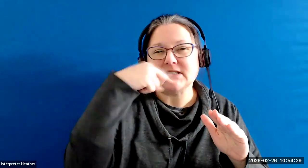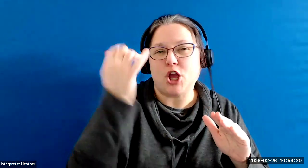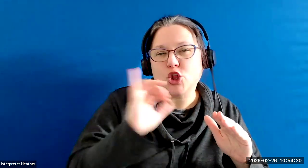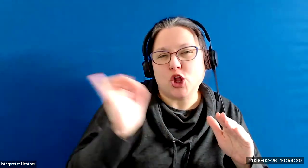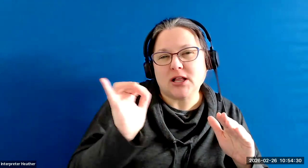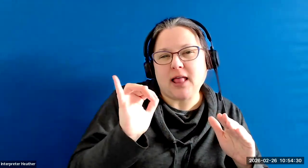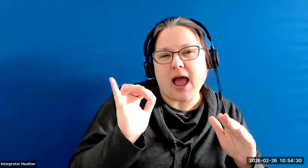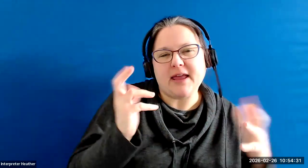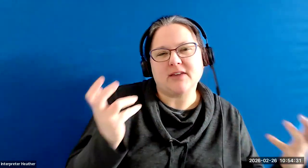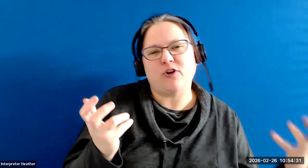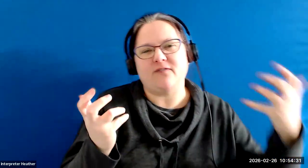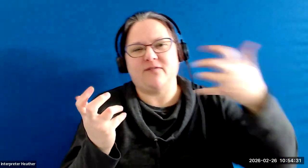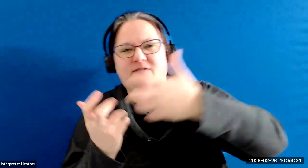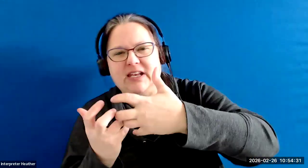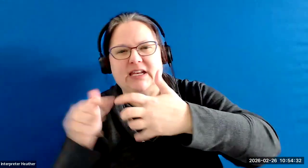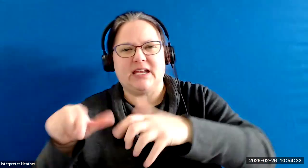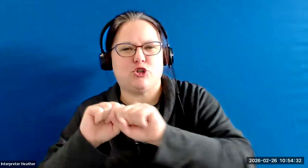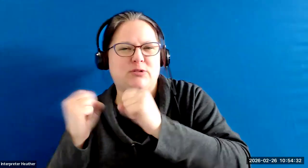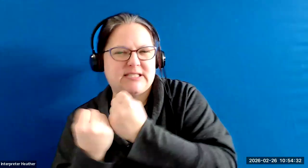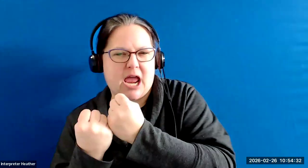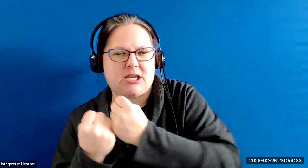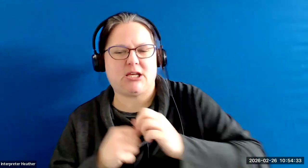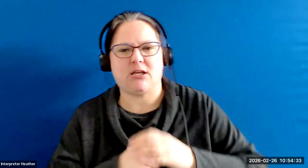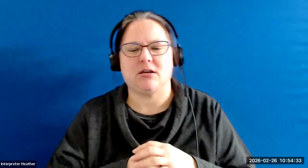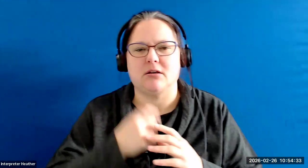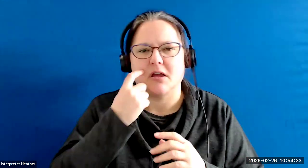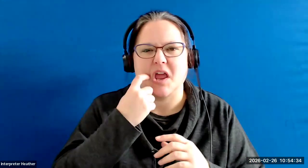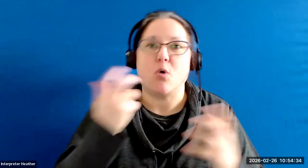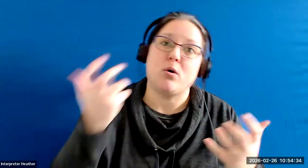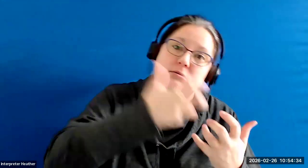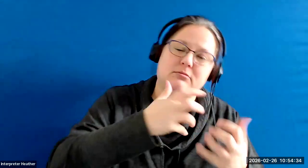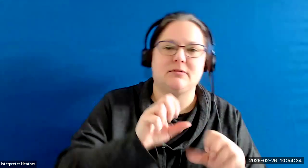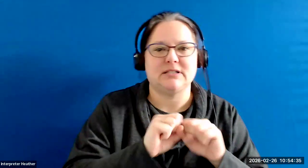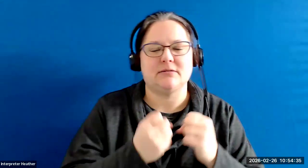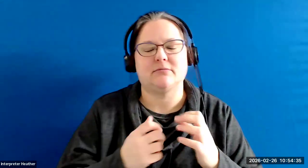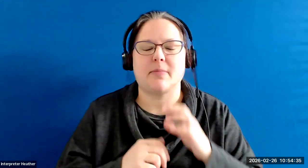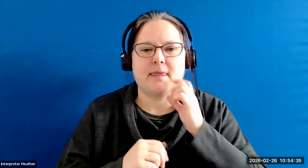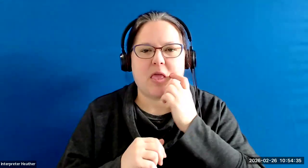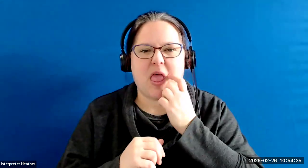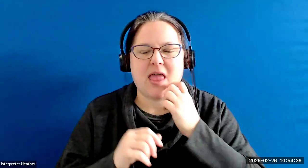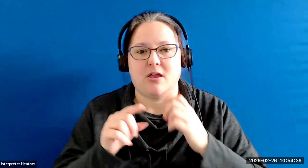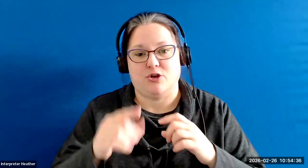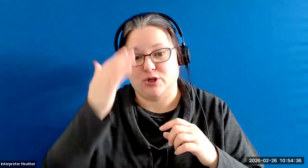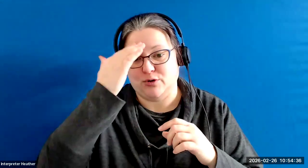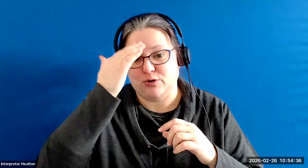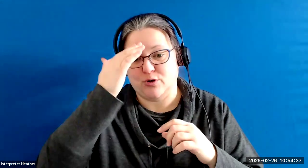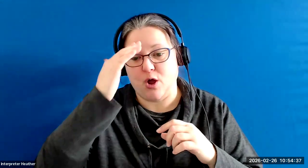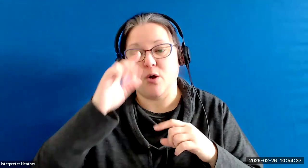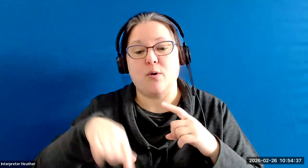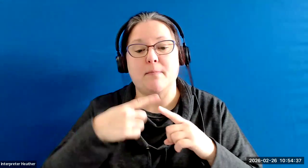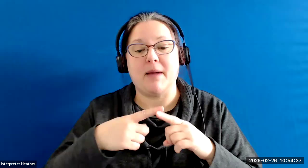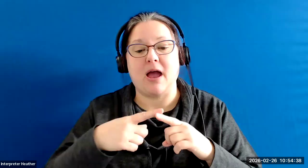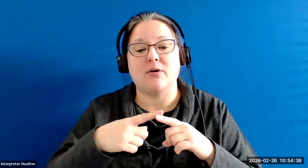the structures of our society? Um, and we all know about the big, beautiful bill